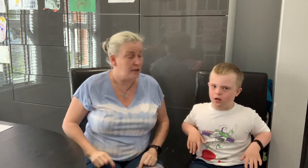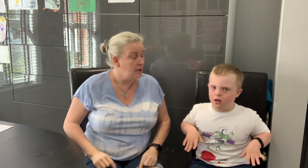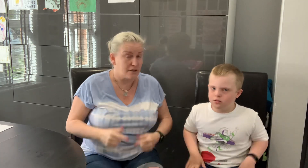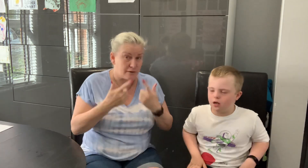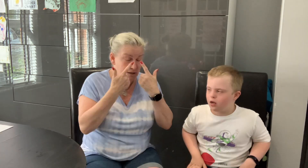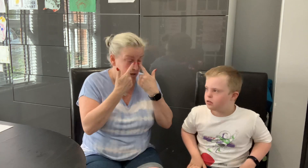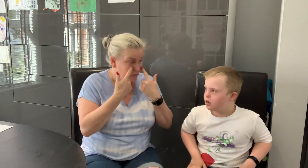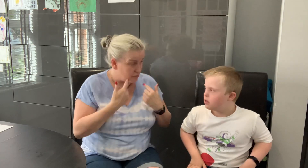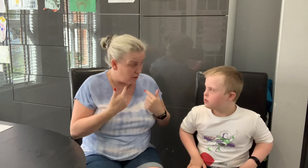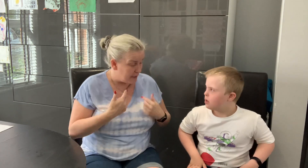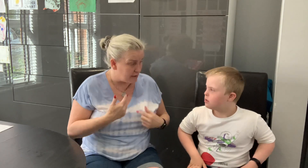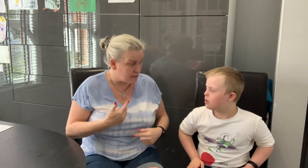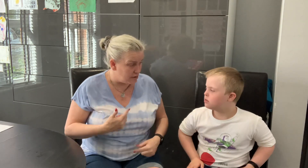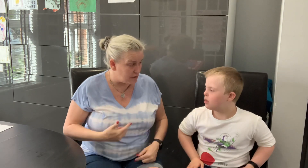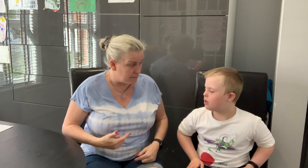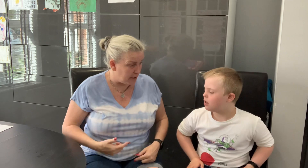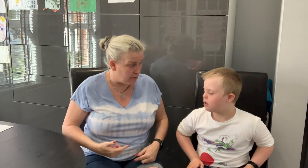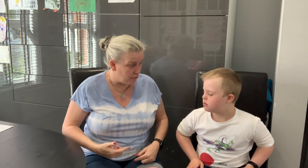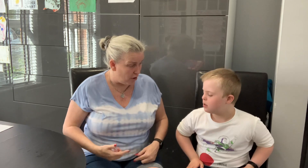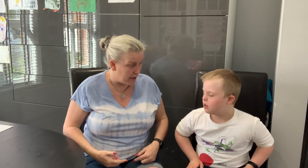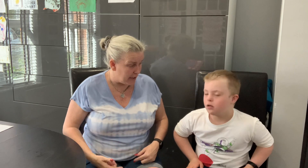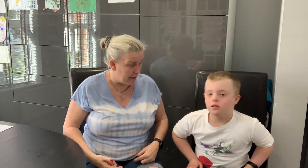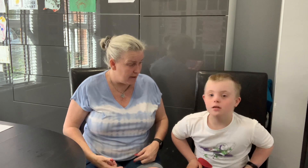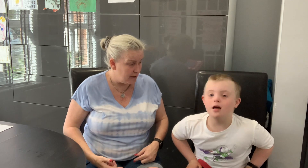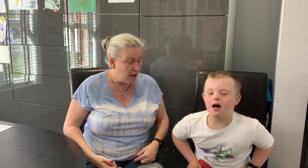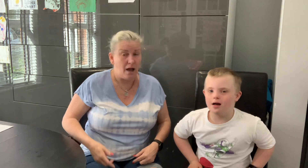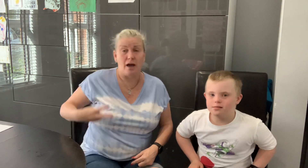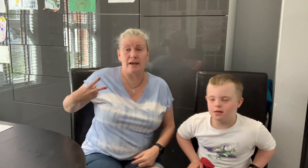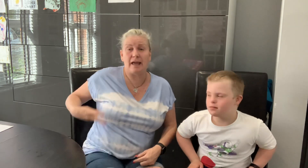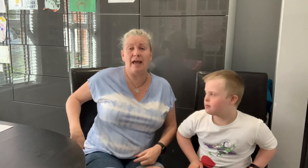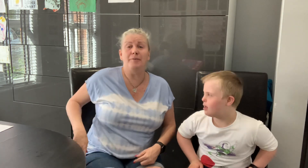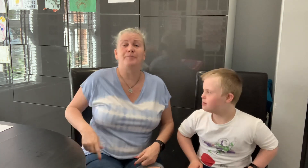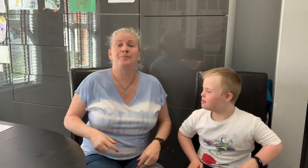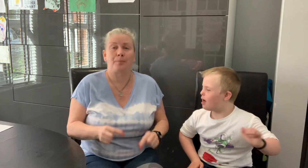Onion. So it's like you're crying because onions make you cry, yeah? Yeah. Again?